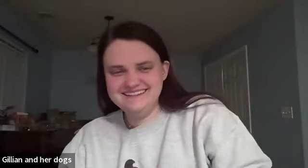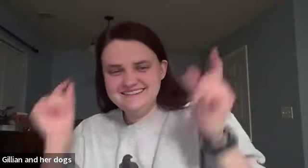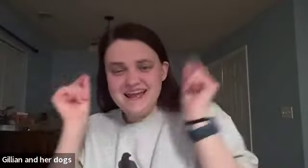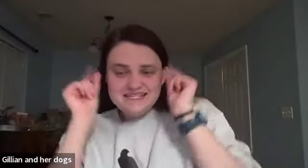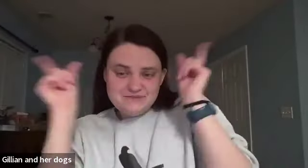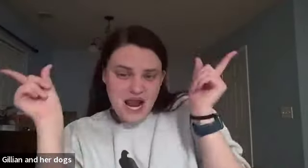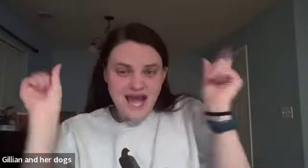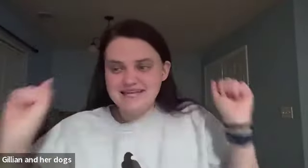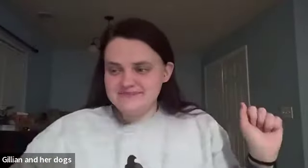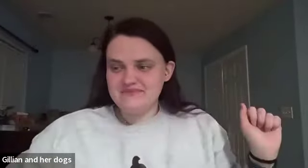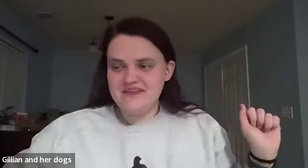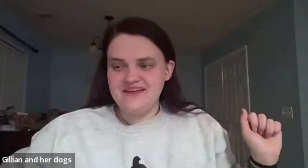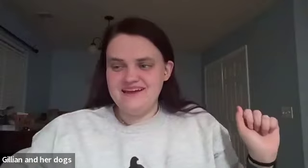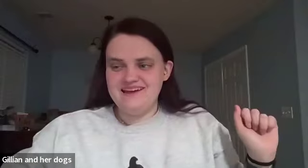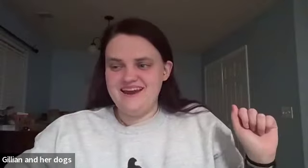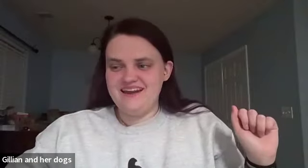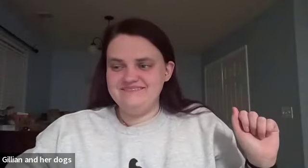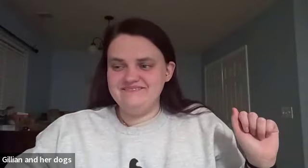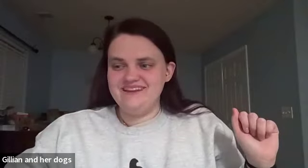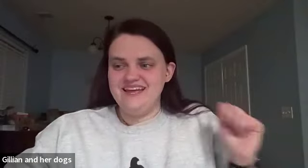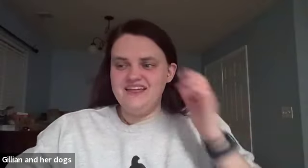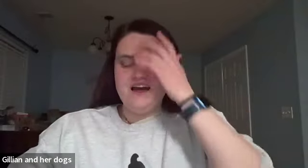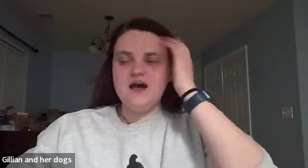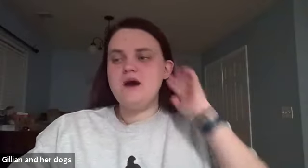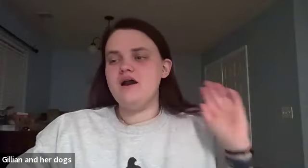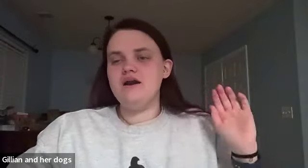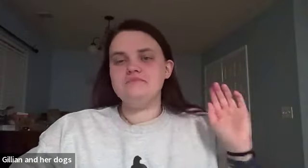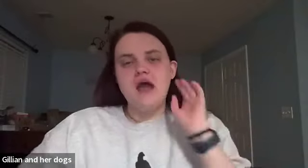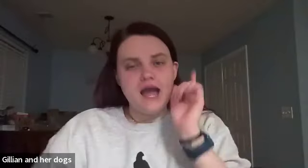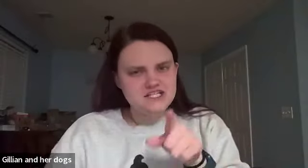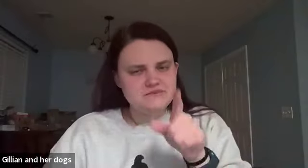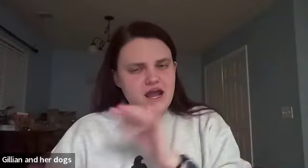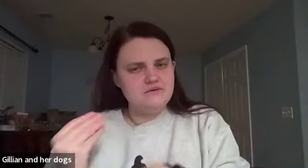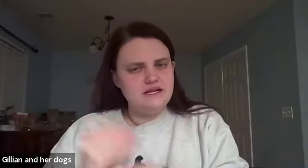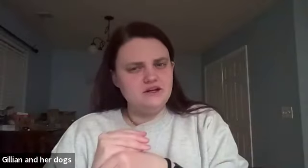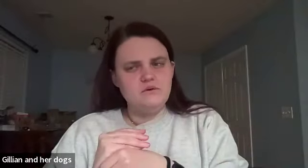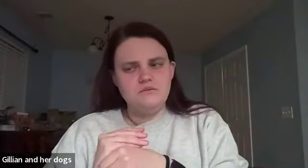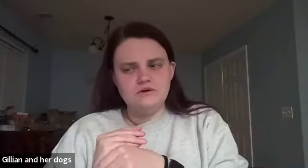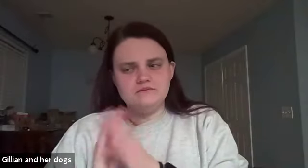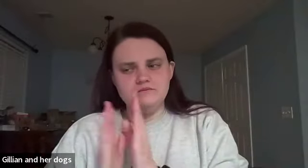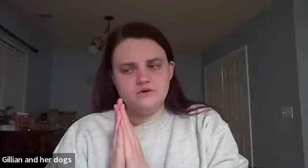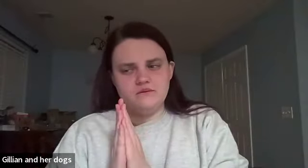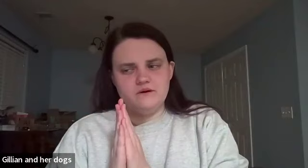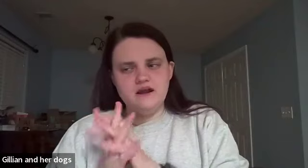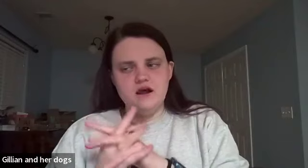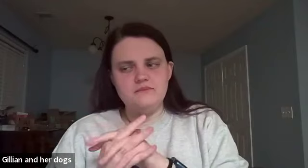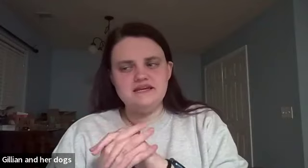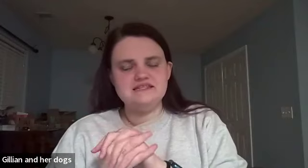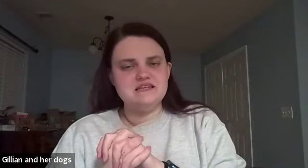surprise, surprise. Okay. Our I actually am gonna add right here one more real quick one. Is the